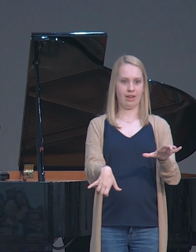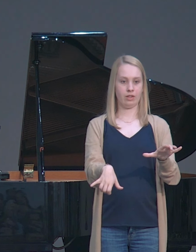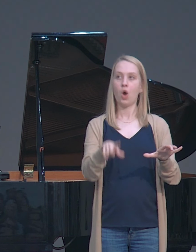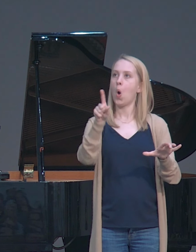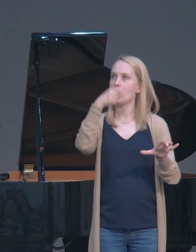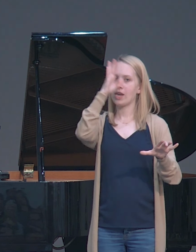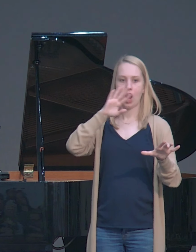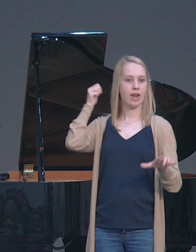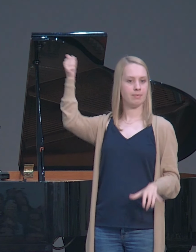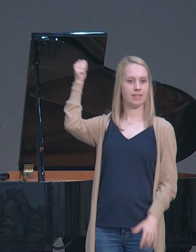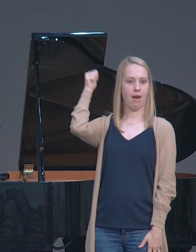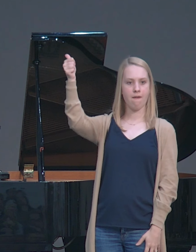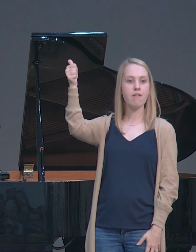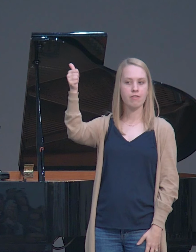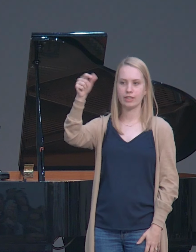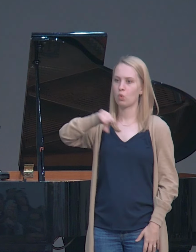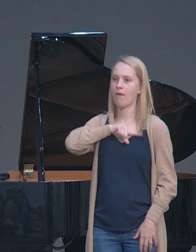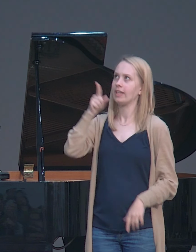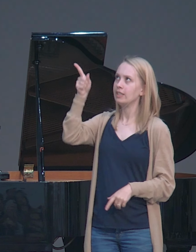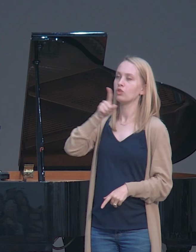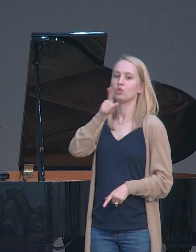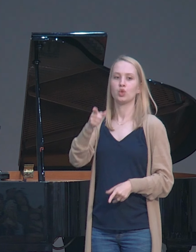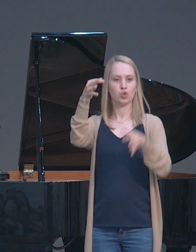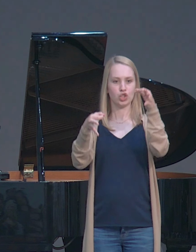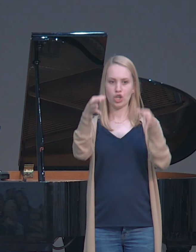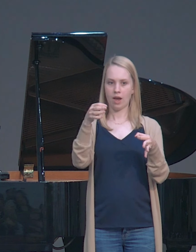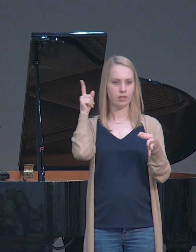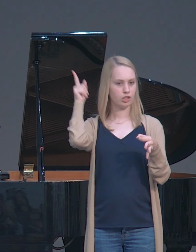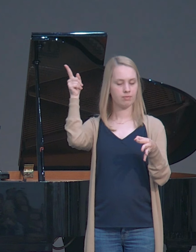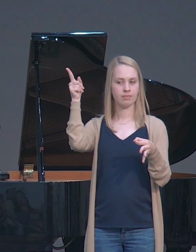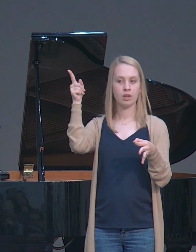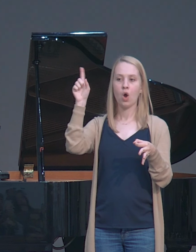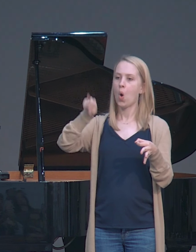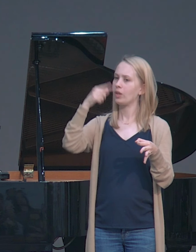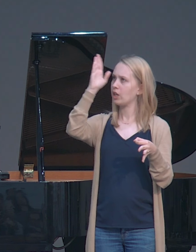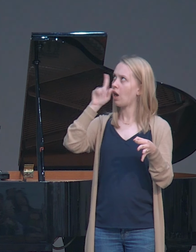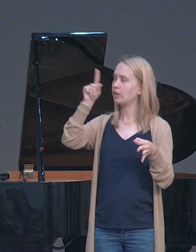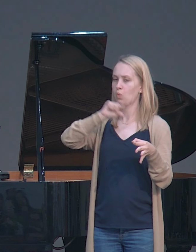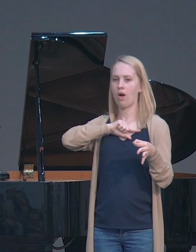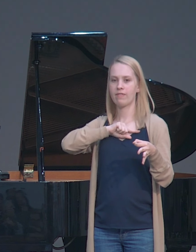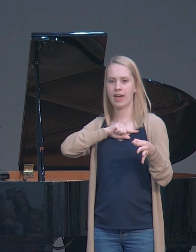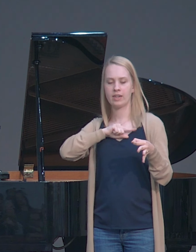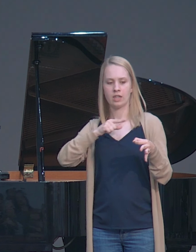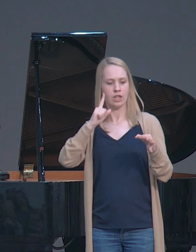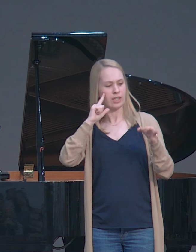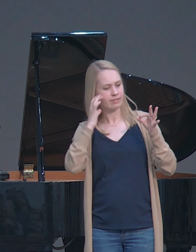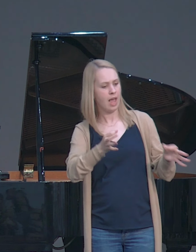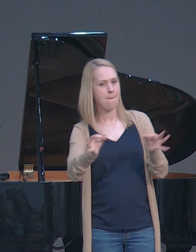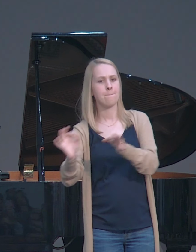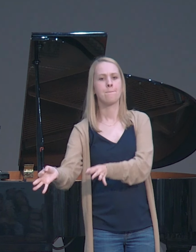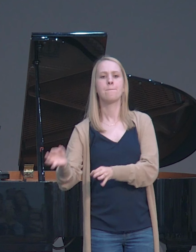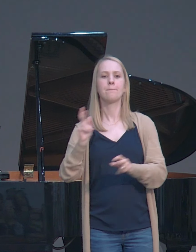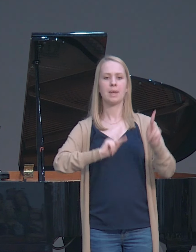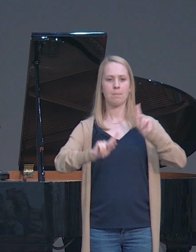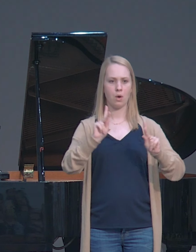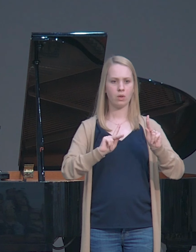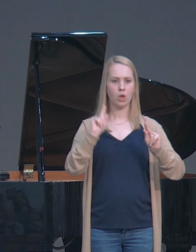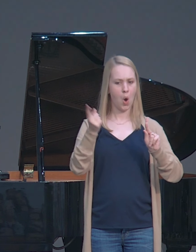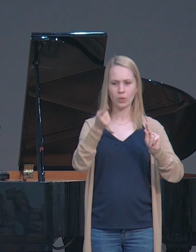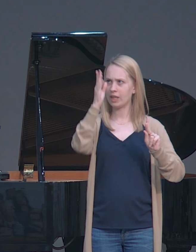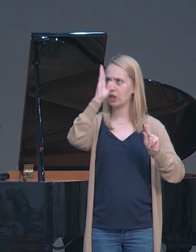Only God is qualified to be the true judge. Only God is qualified to condemn people. Only God is qualified